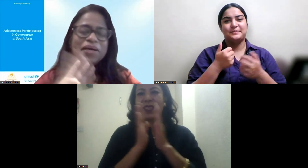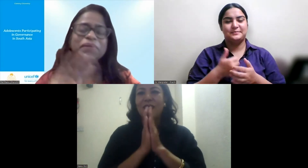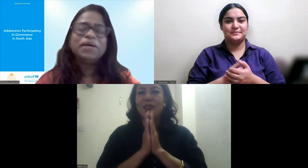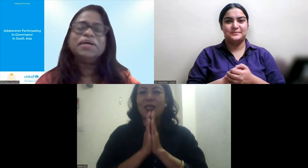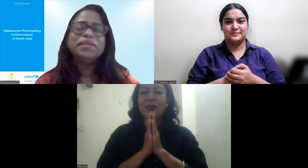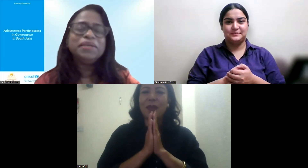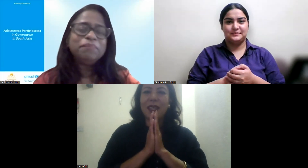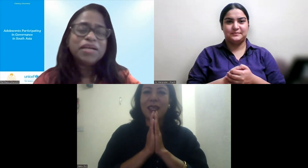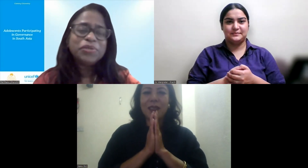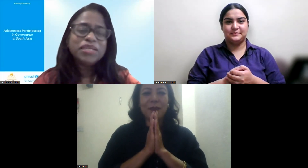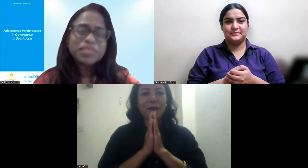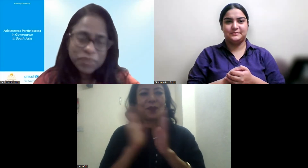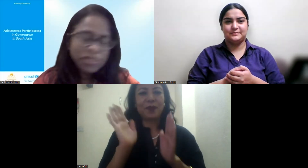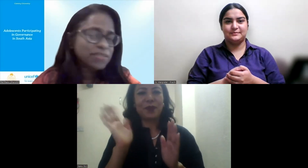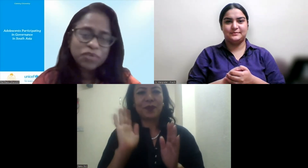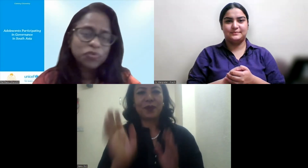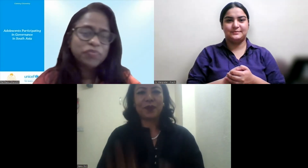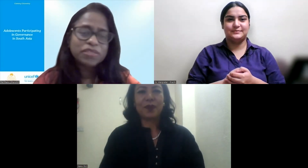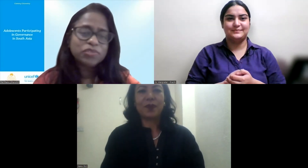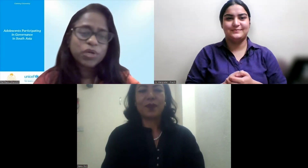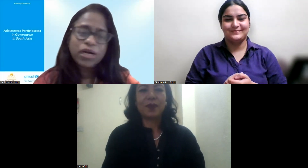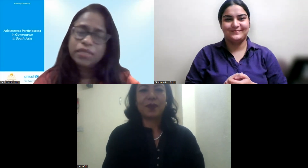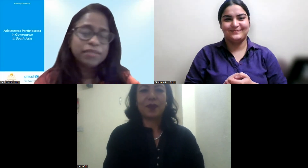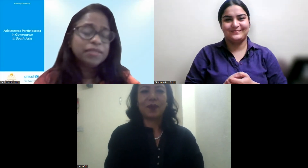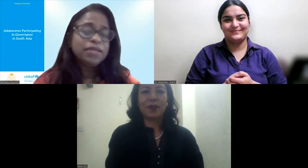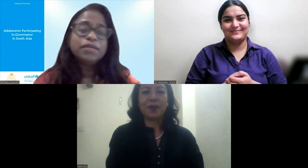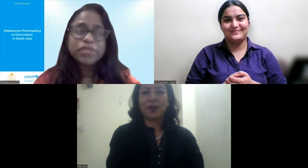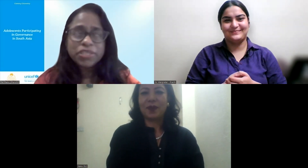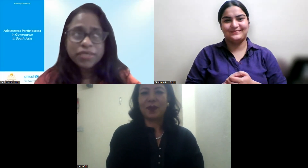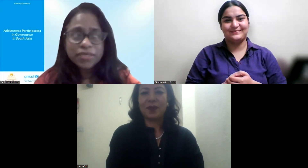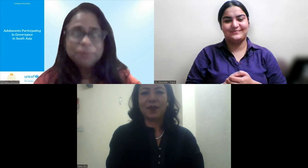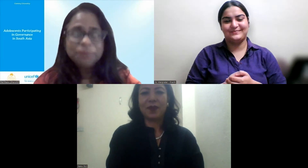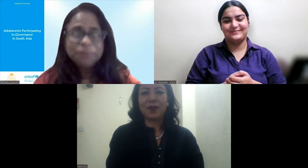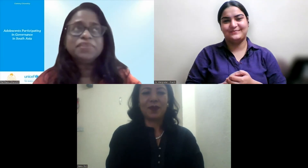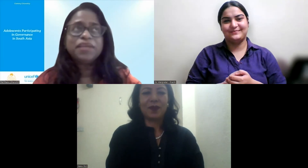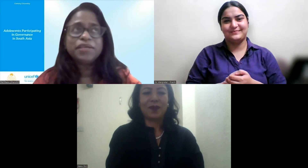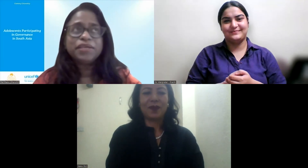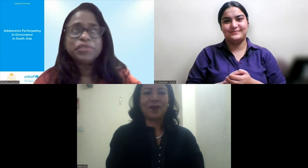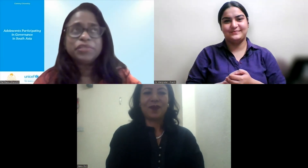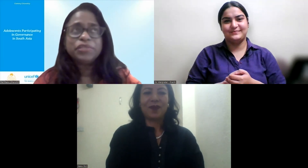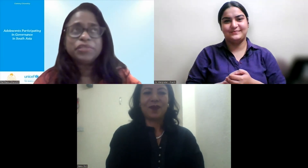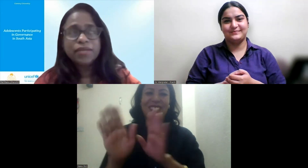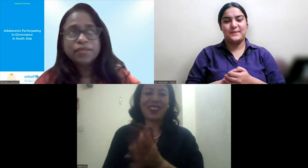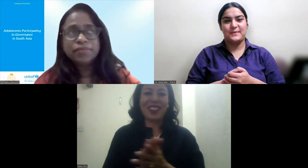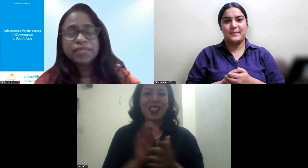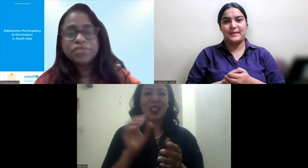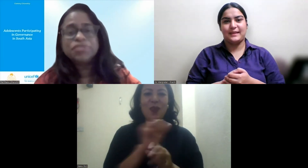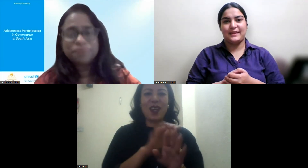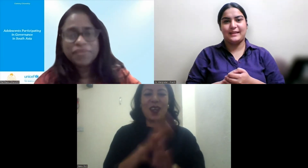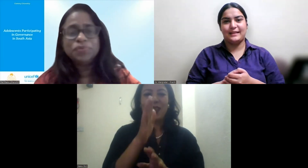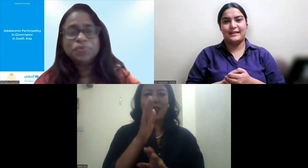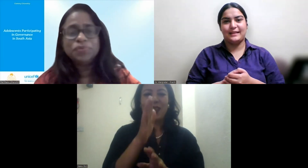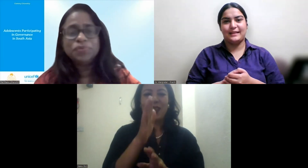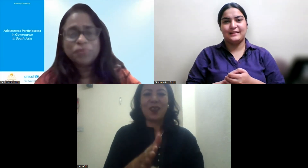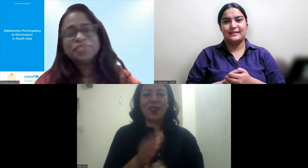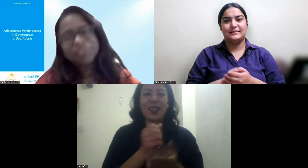Yeah. Bye. Interpreters, thank you for working so hard. And Grisha, thank you. Sunil and Danish,